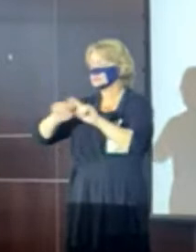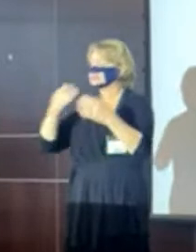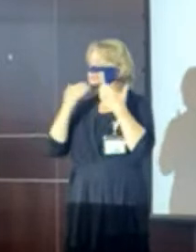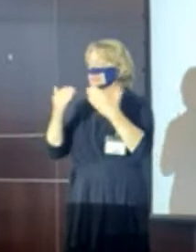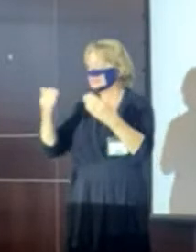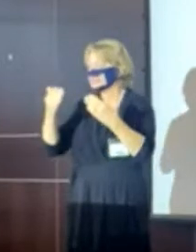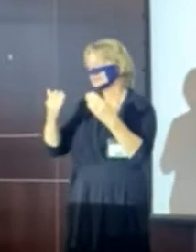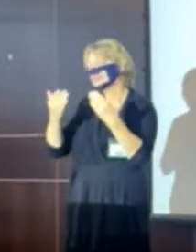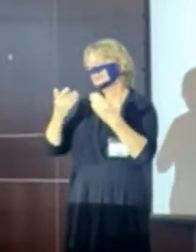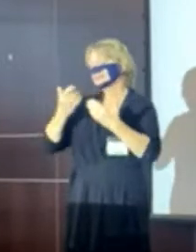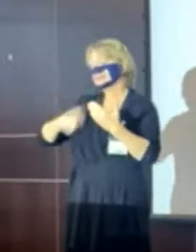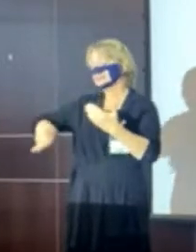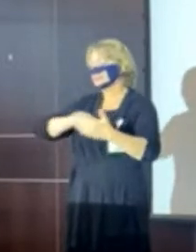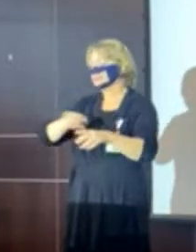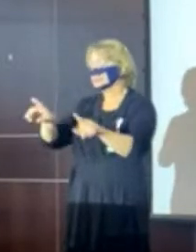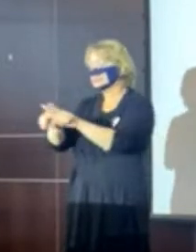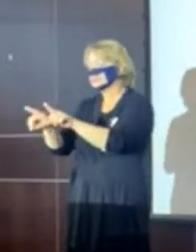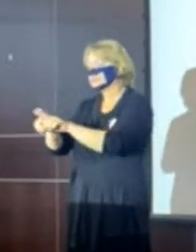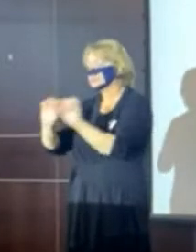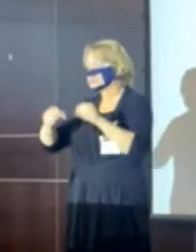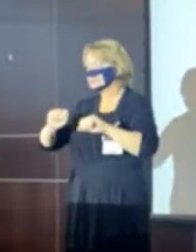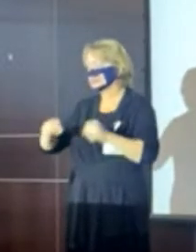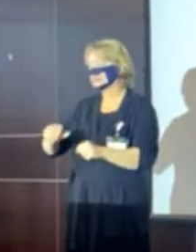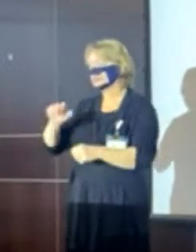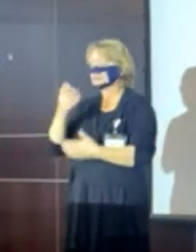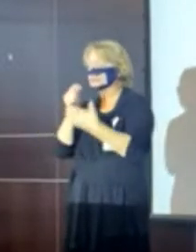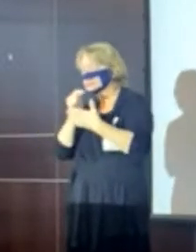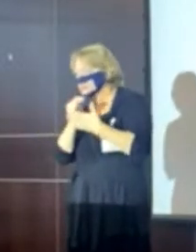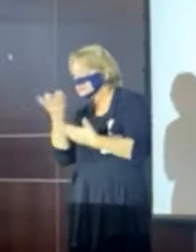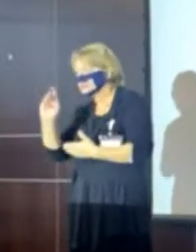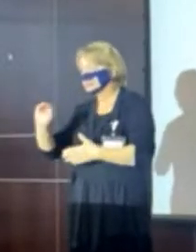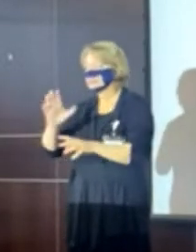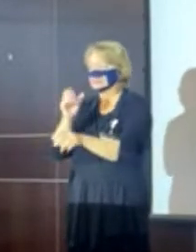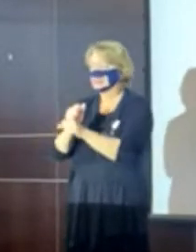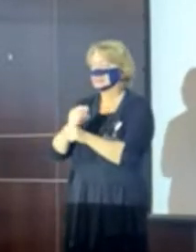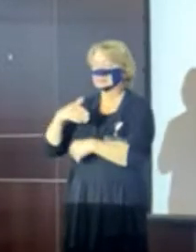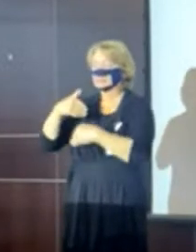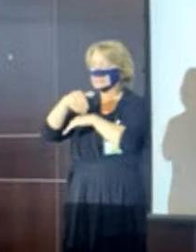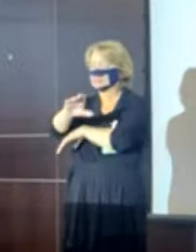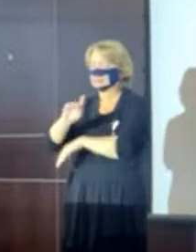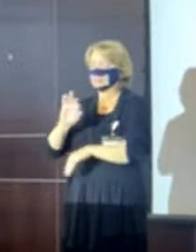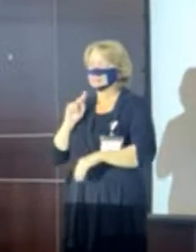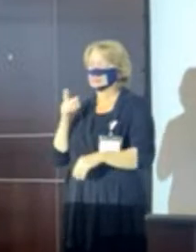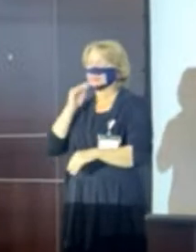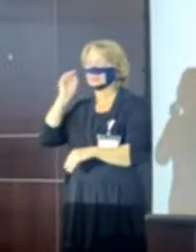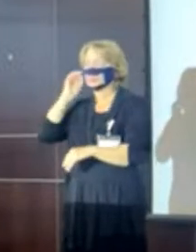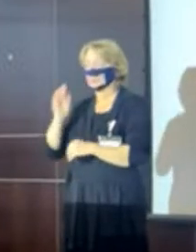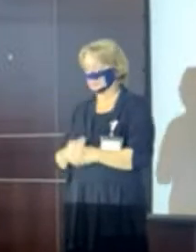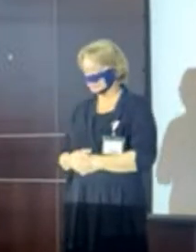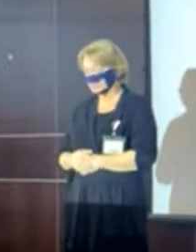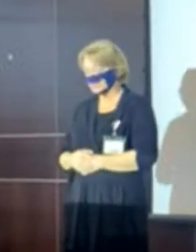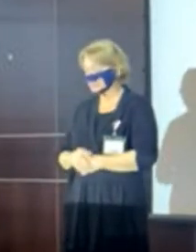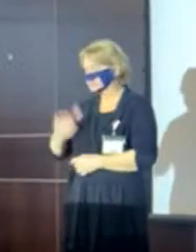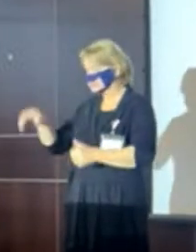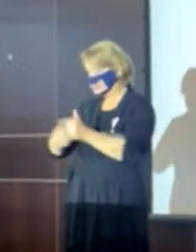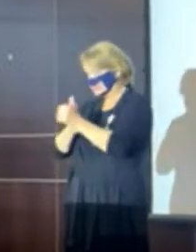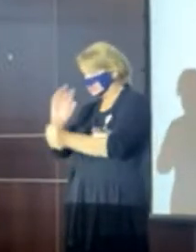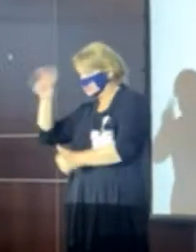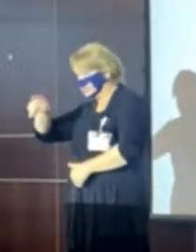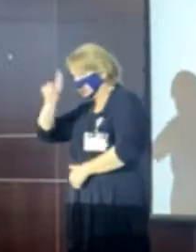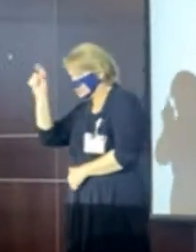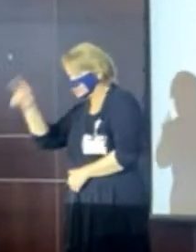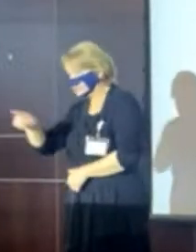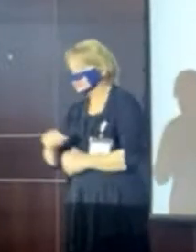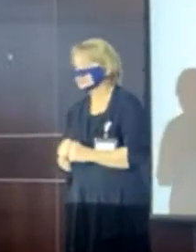been able to treat those patients and get them discharged back home. Kind of as a follow-up to that, the state of